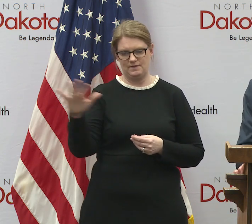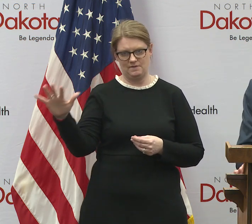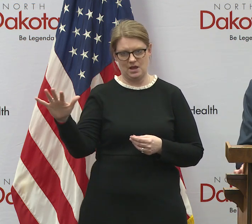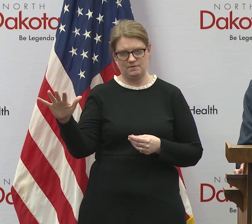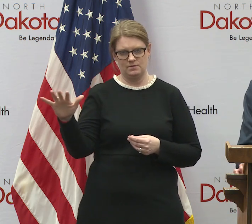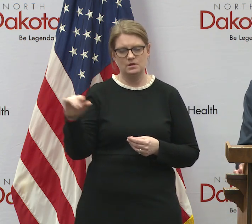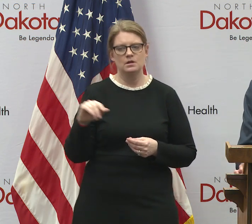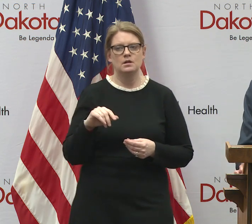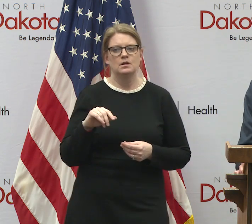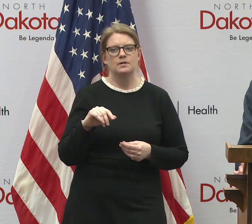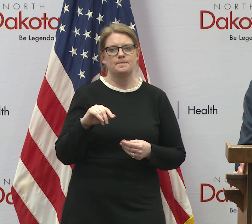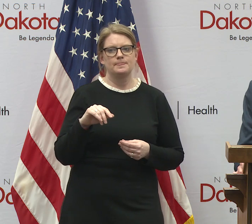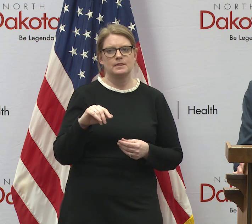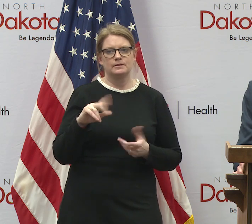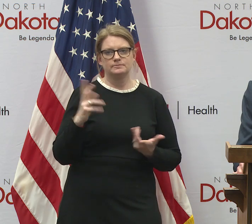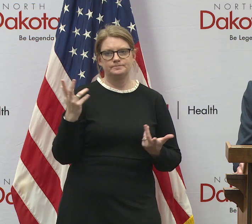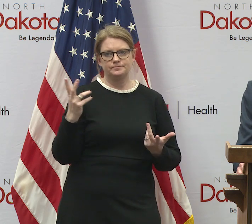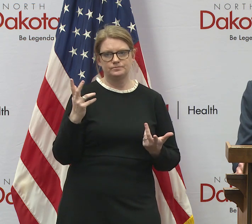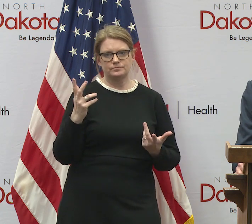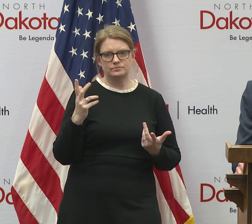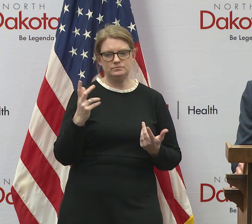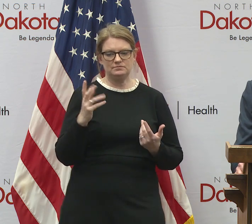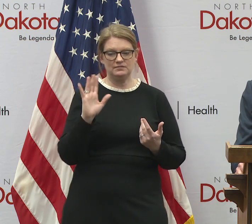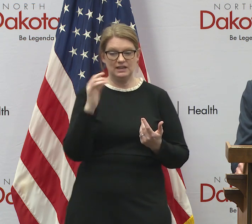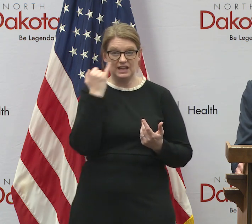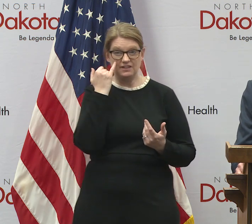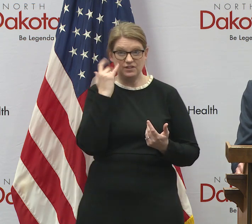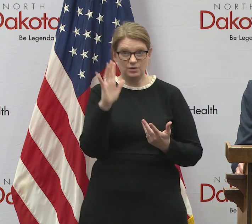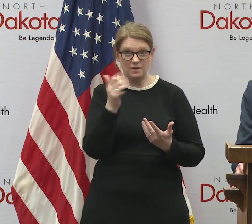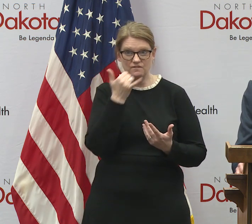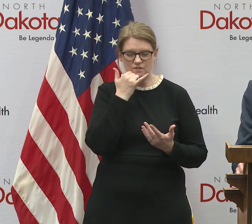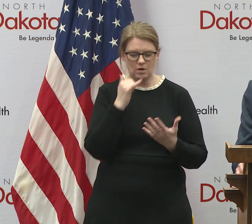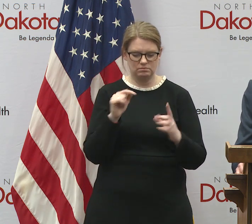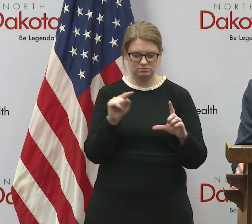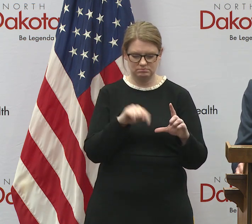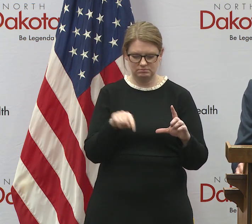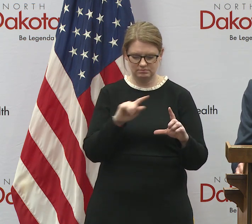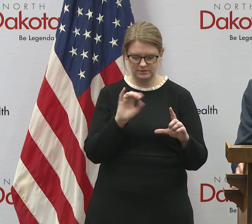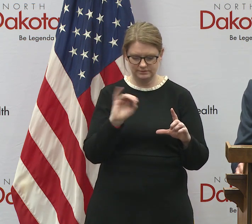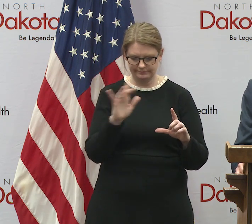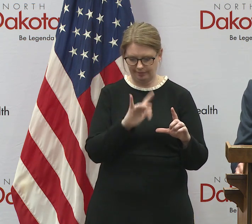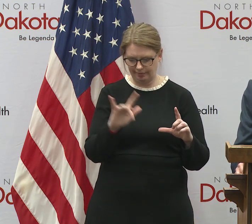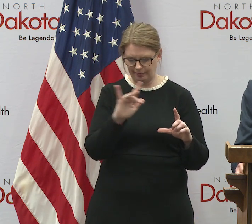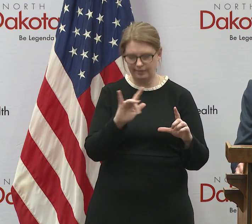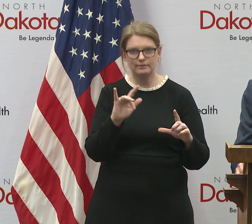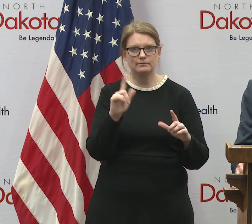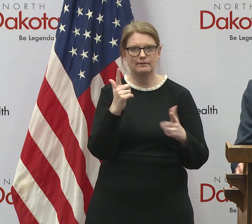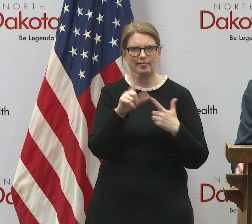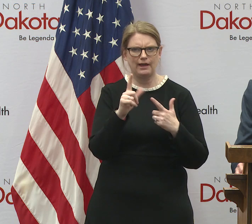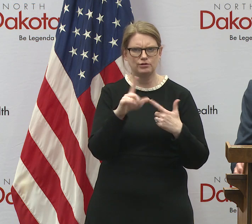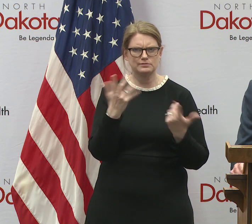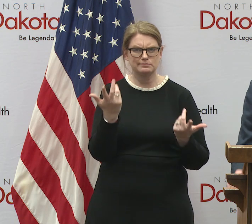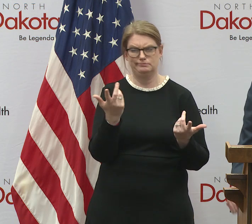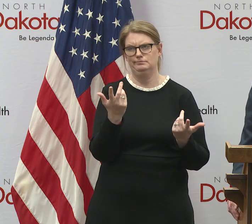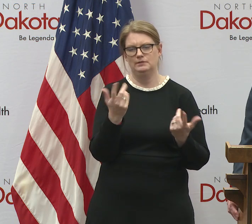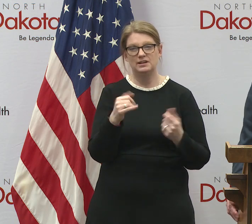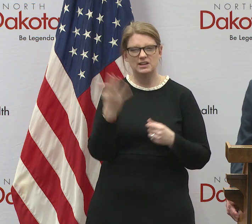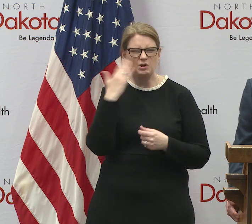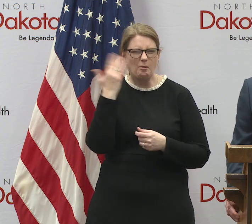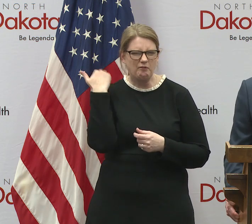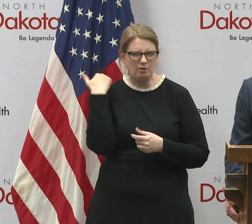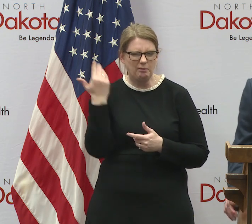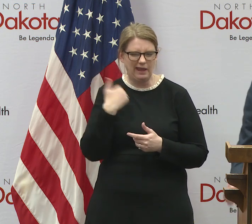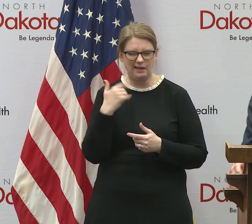1-800-273-8255 if you don't have letters on your phone digits like we all used to. But the Lifeline